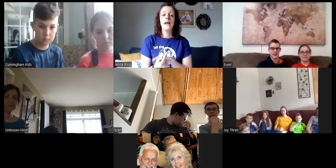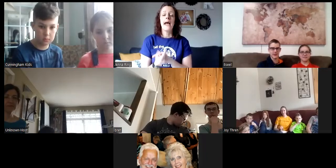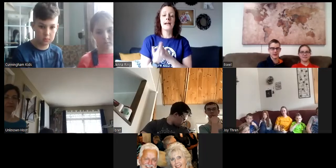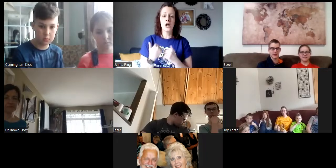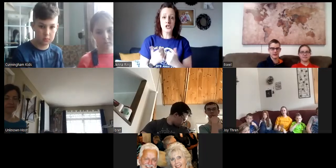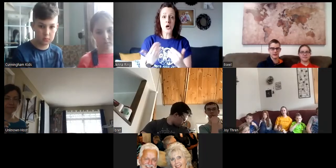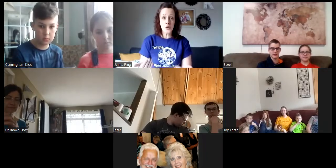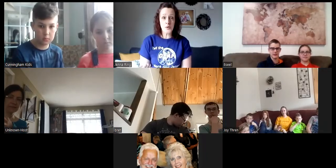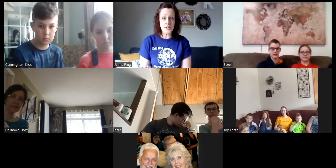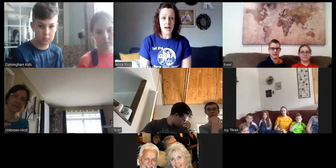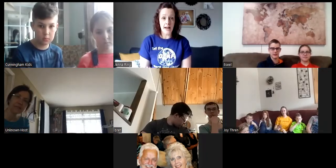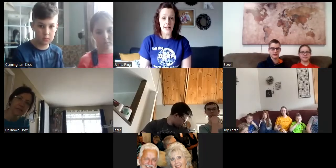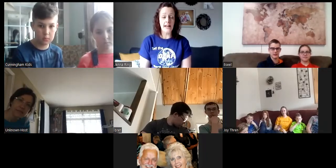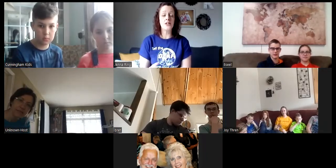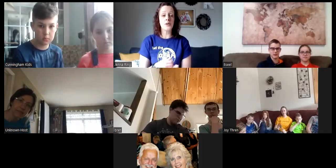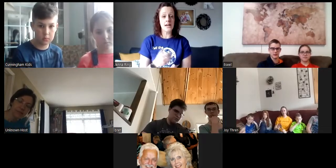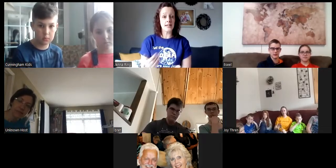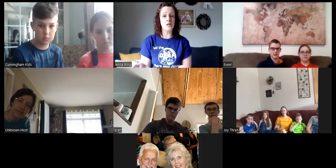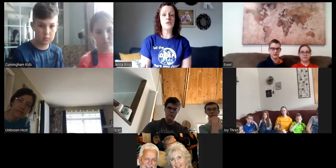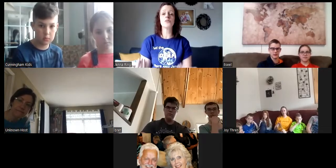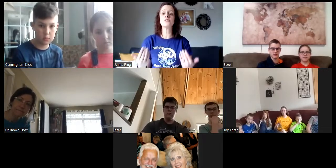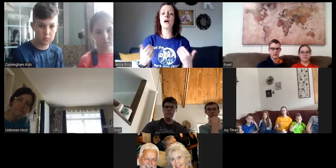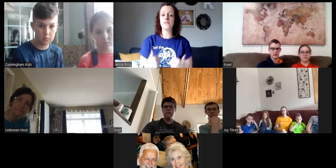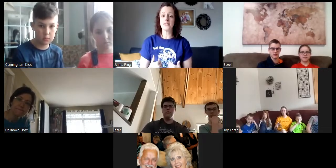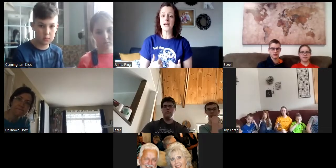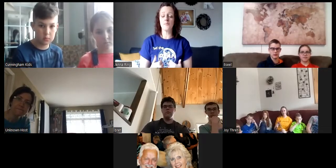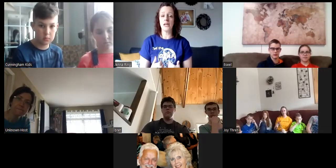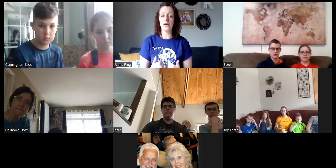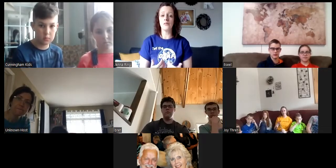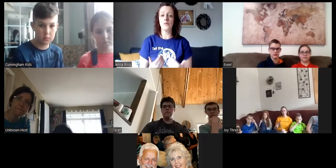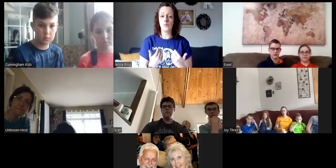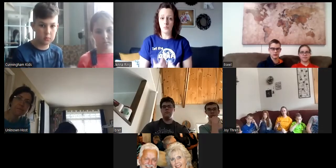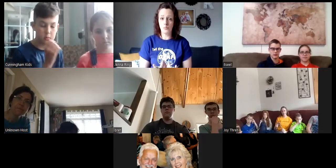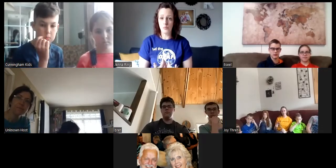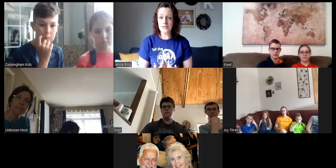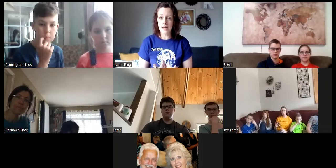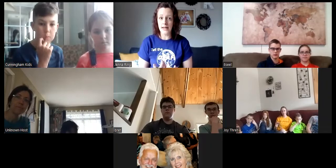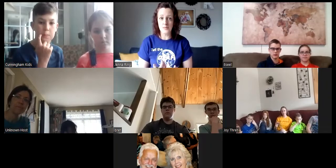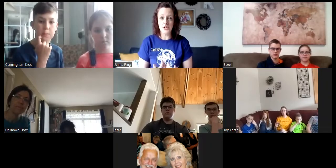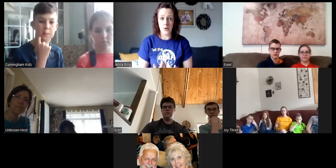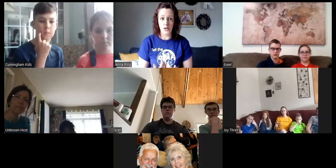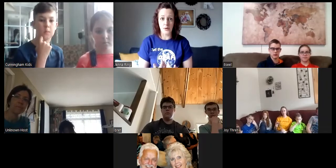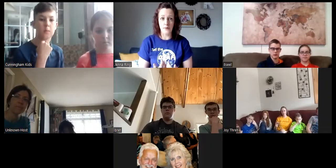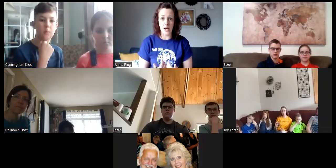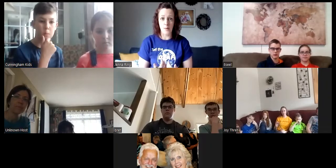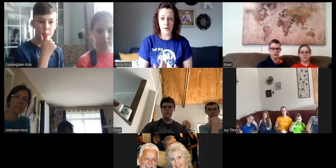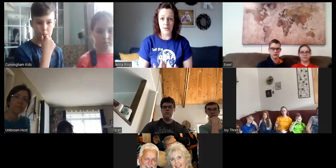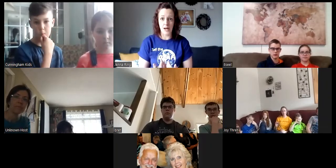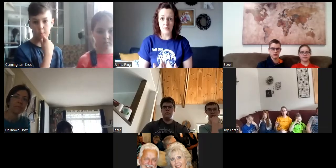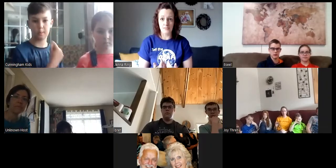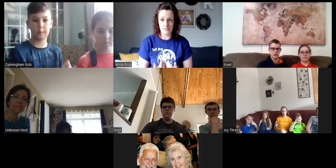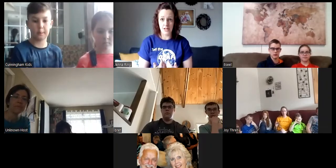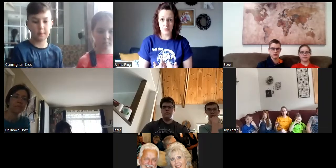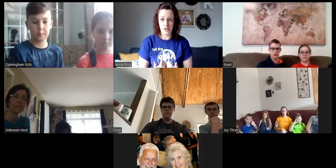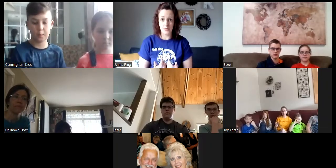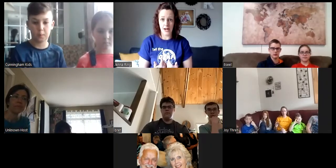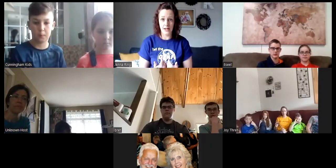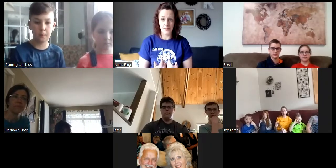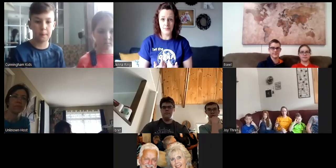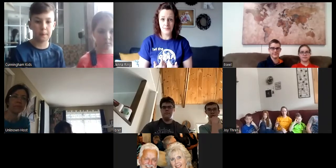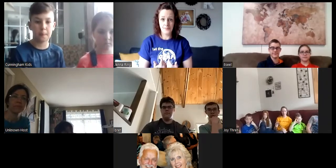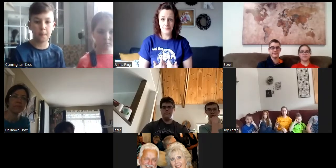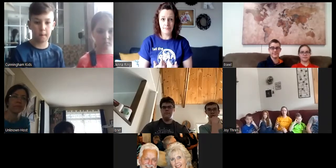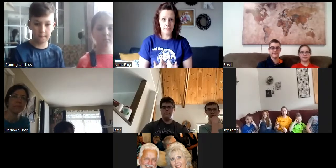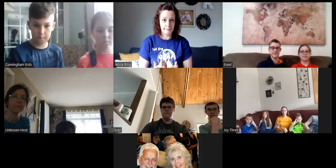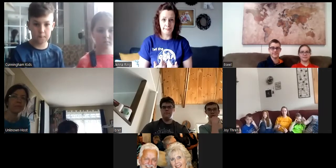around, and I'll show you a sign, and you guys can unmute yourselves and tell me what sign I'm showing you. How would that be? That'll work